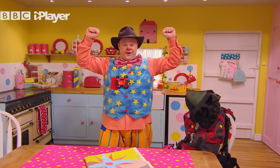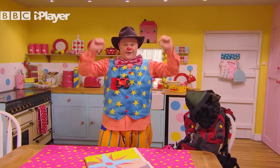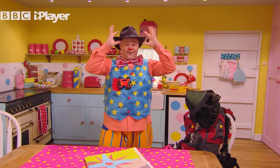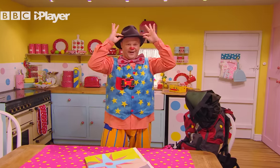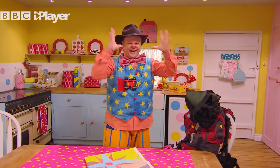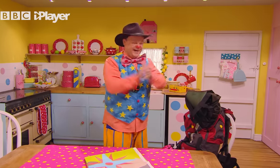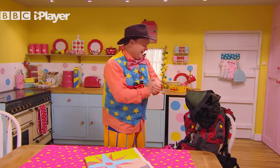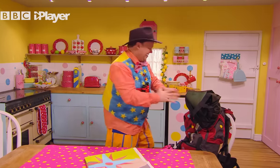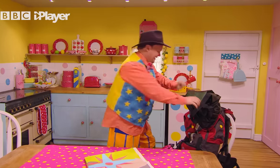Woo!